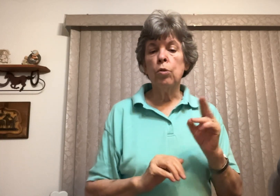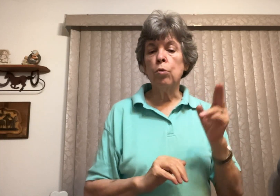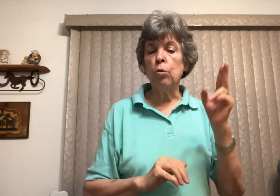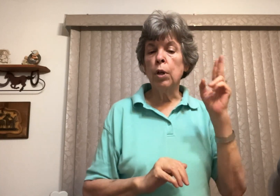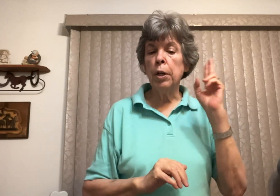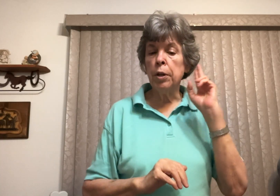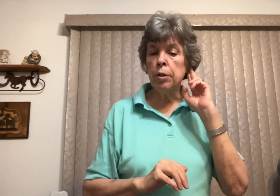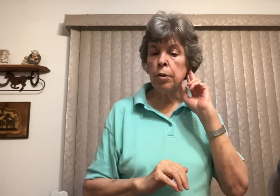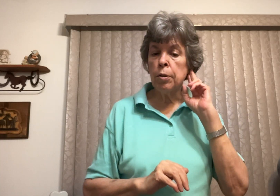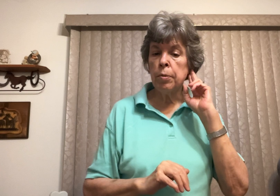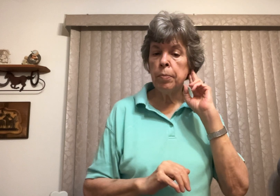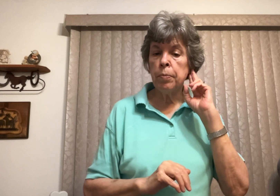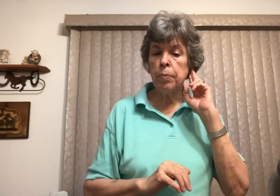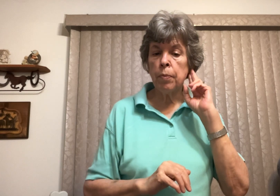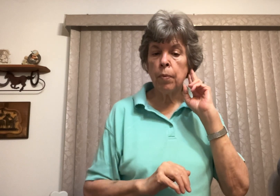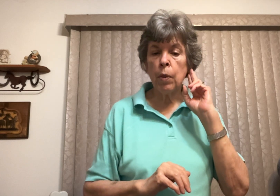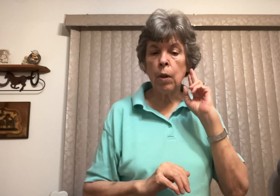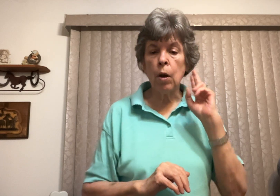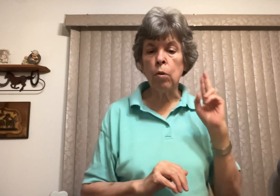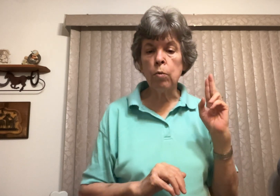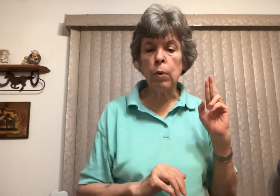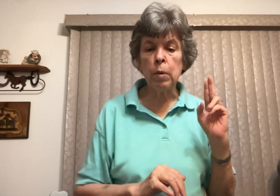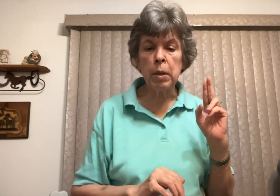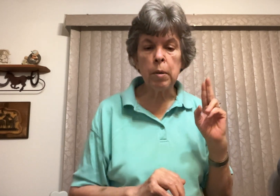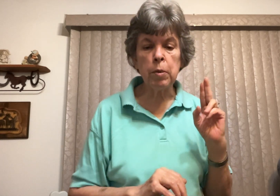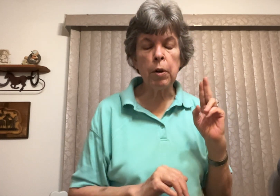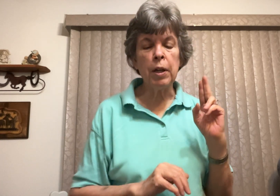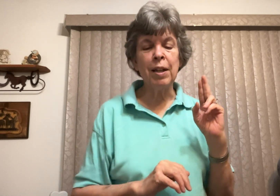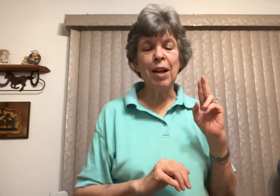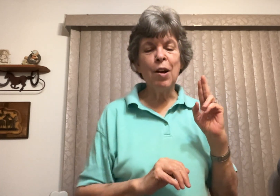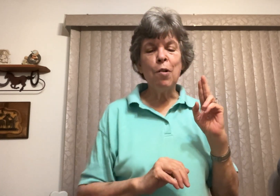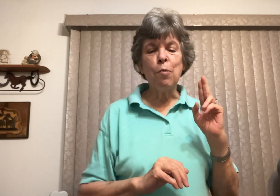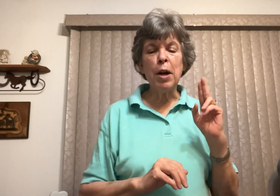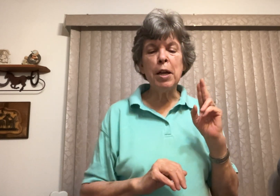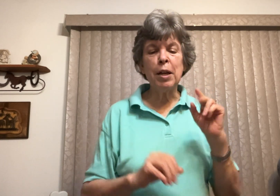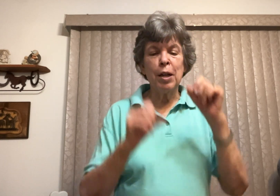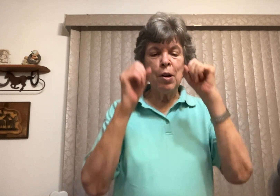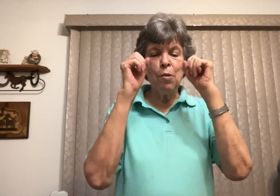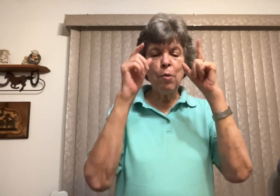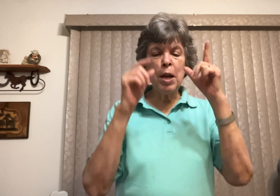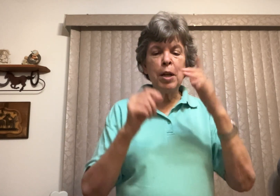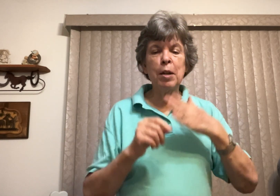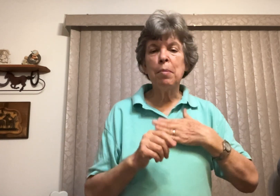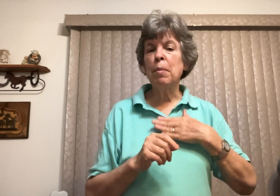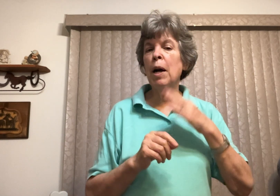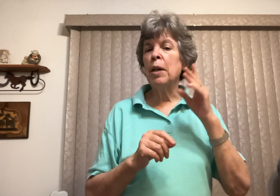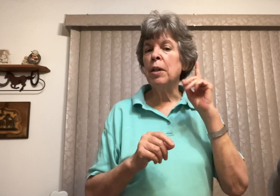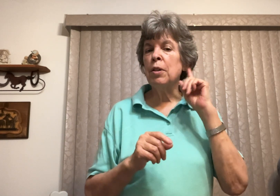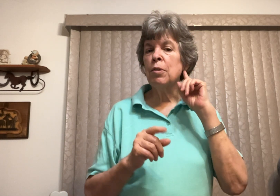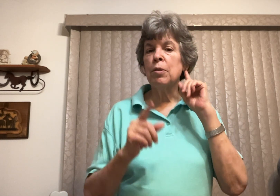to hear. Oh, wait a minute. I'm sorry. Wake my ears